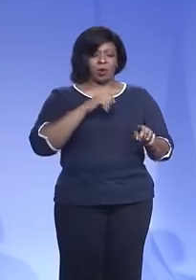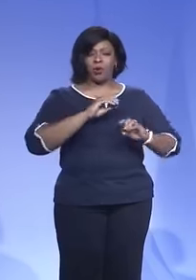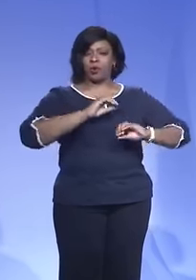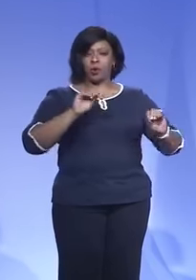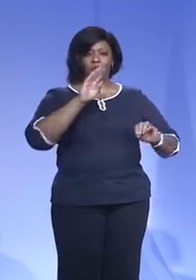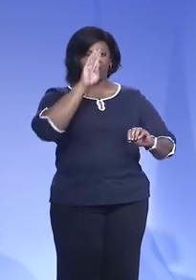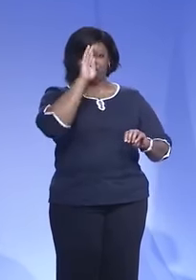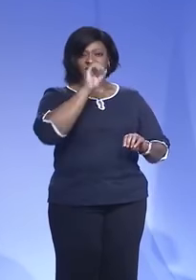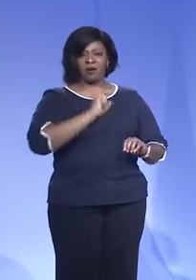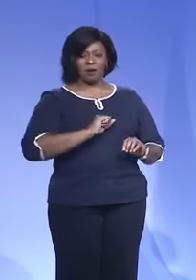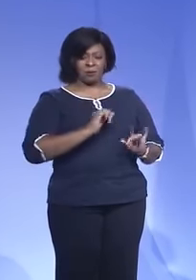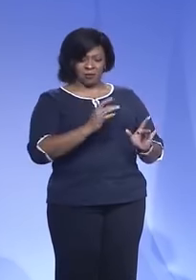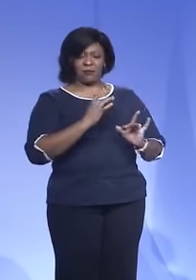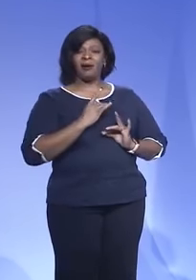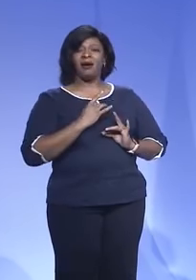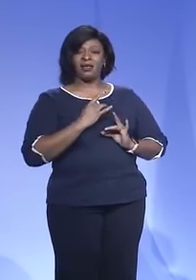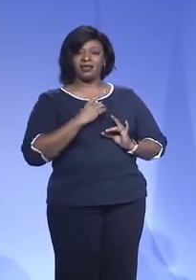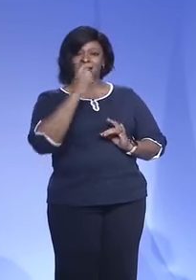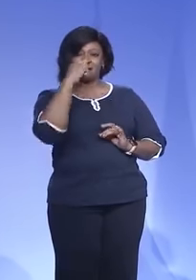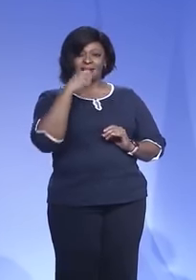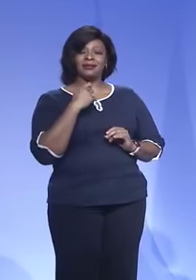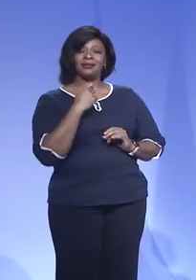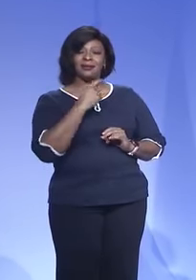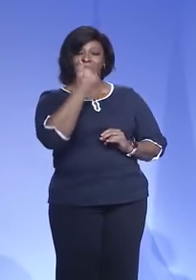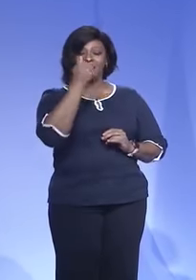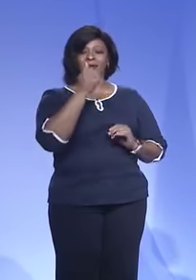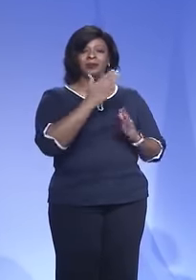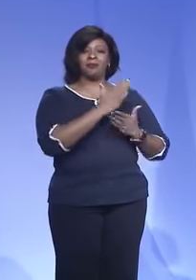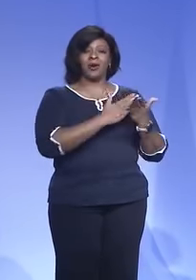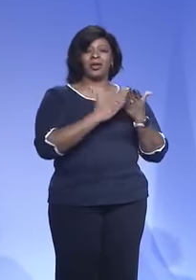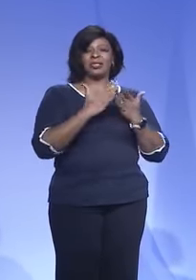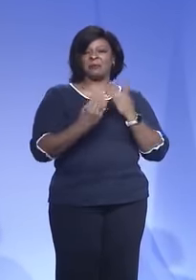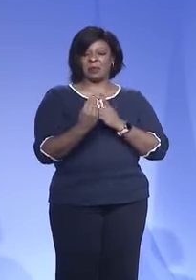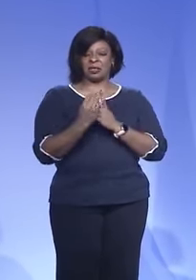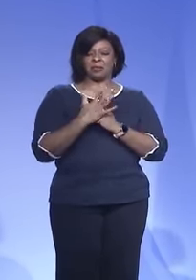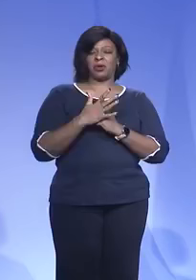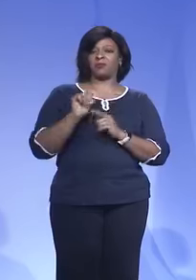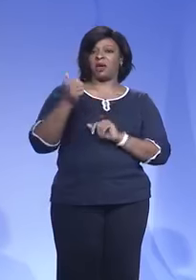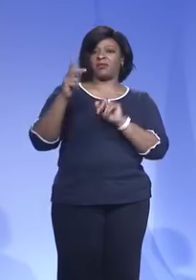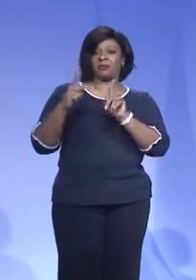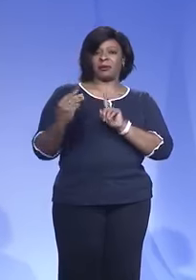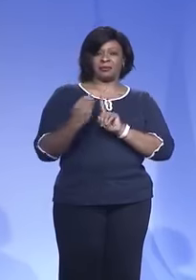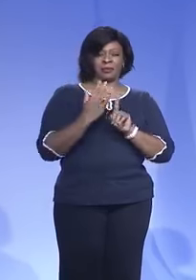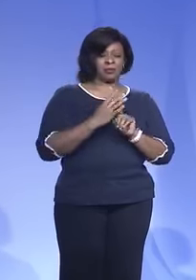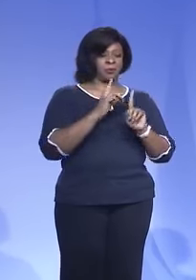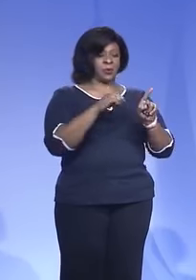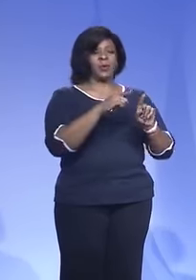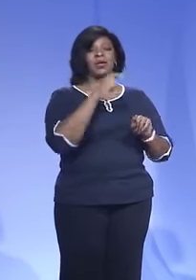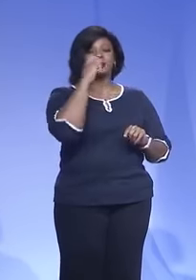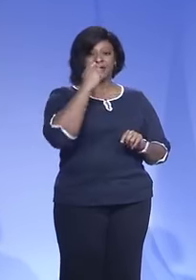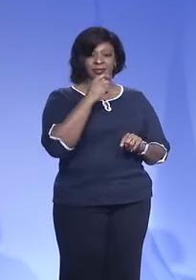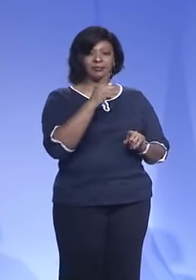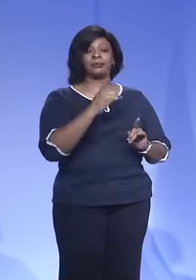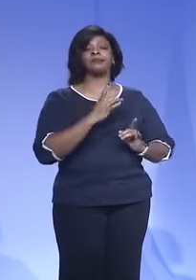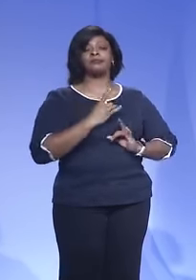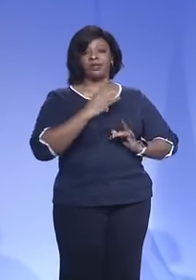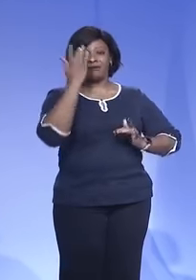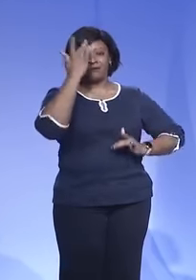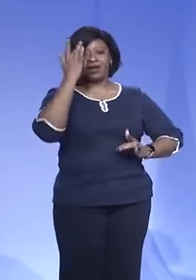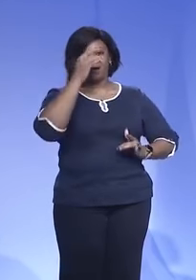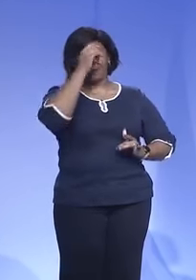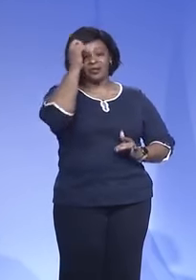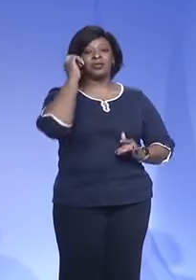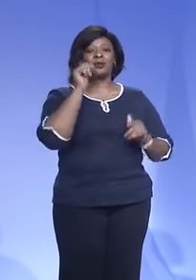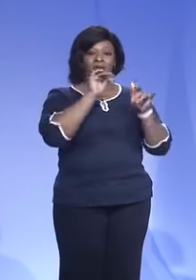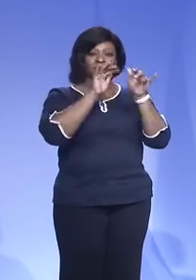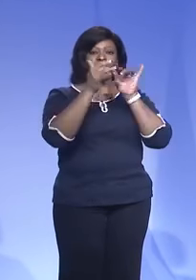and yet they tested positive because they were part of some sort of exposure group. And they went and got tested, found out that they also had the virus. They were shedding